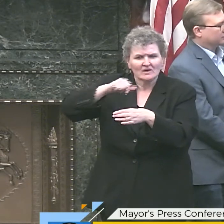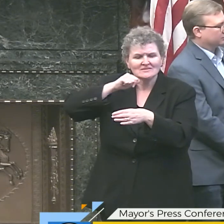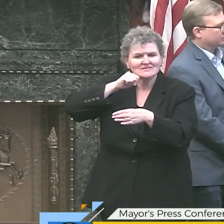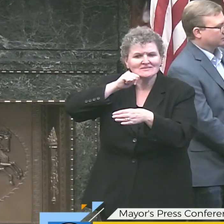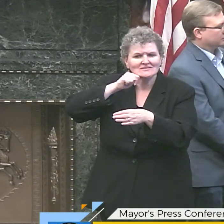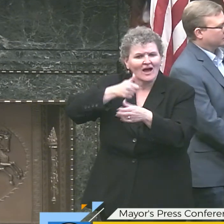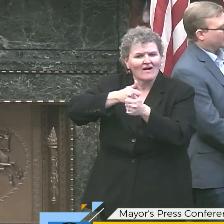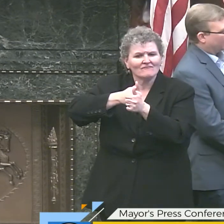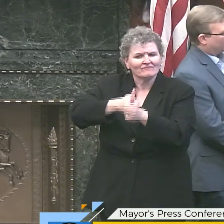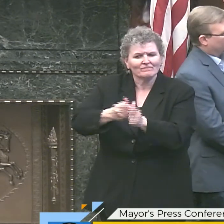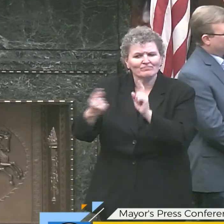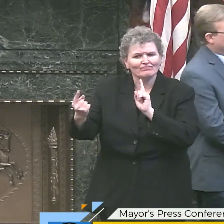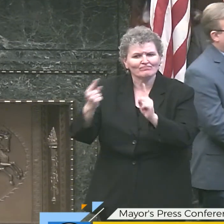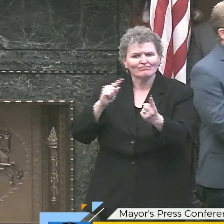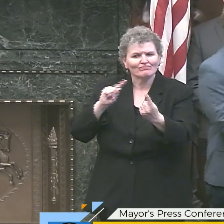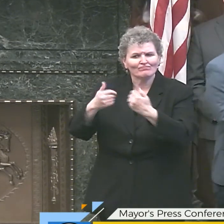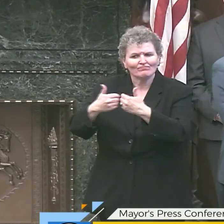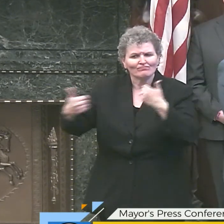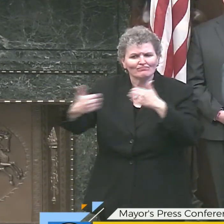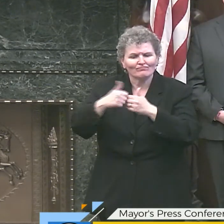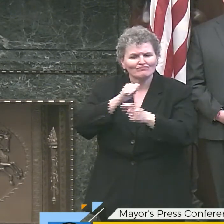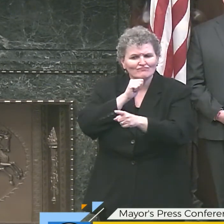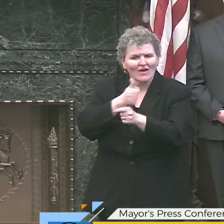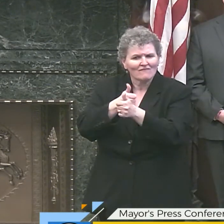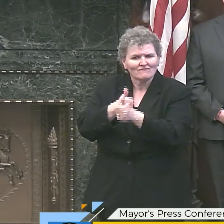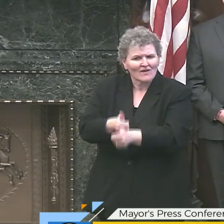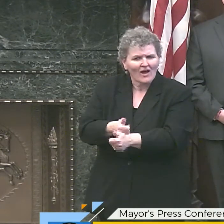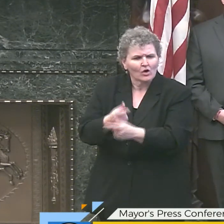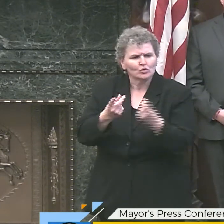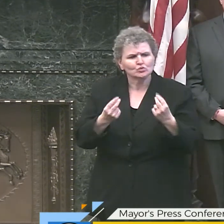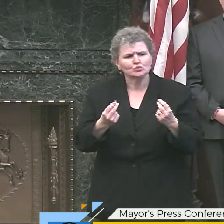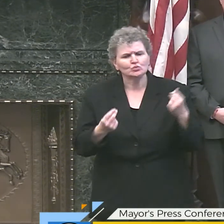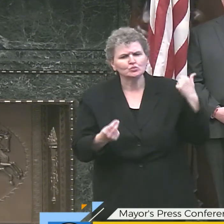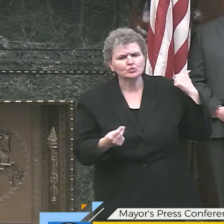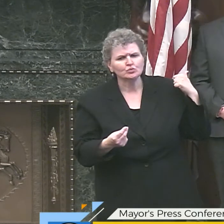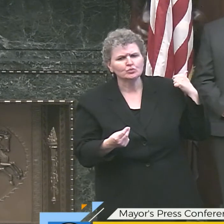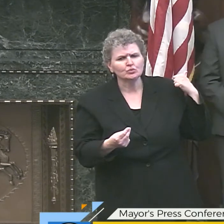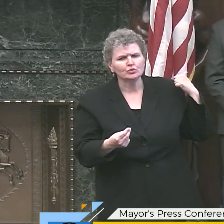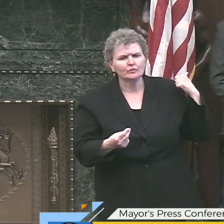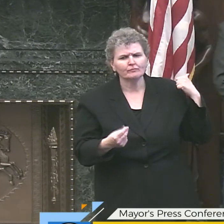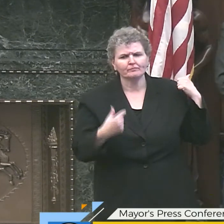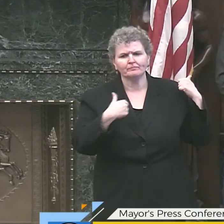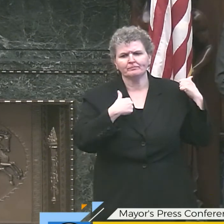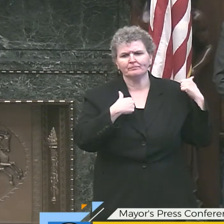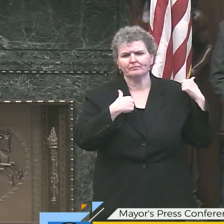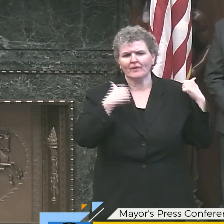and residents of the area as well? We recognize